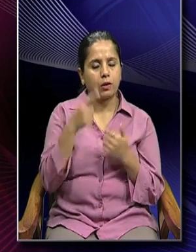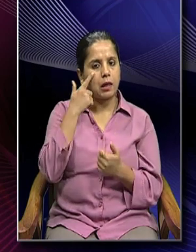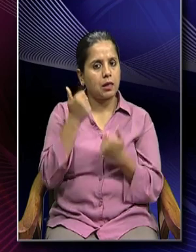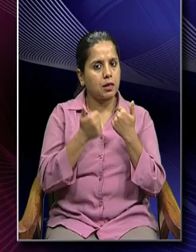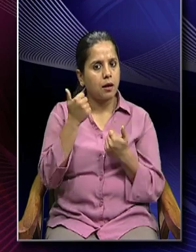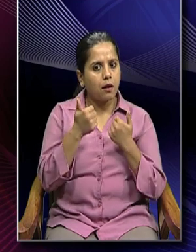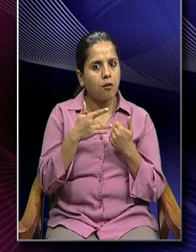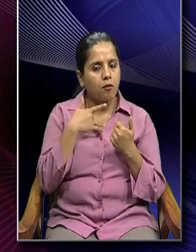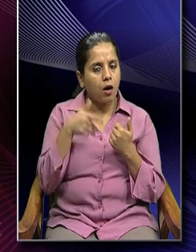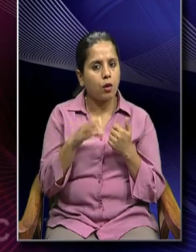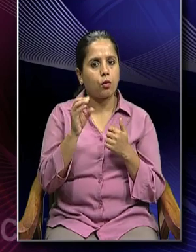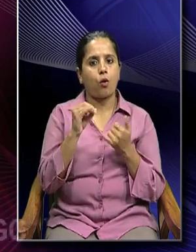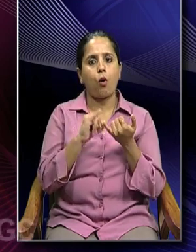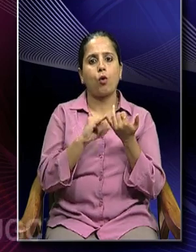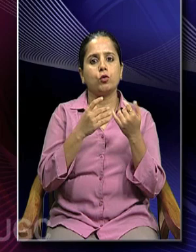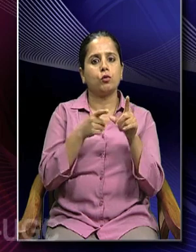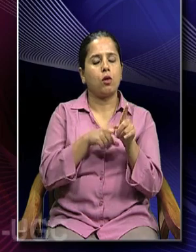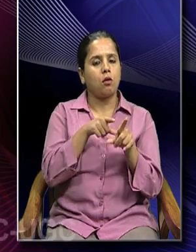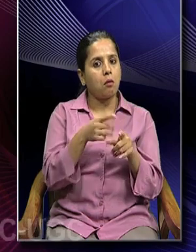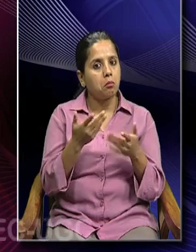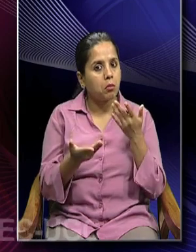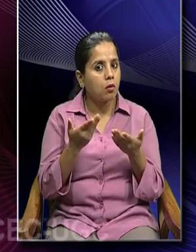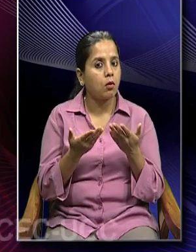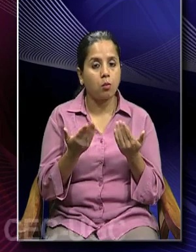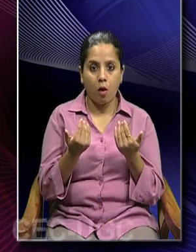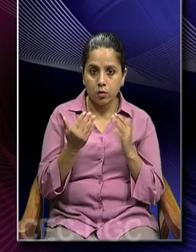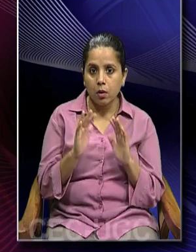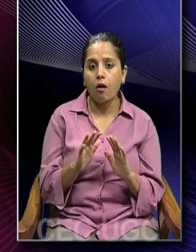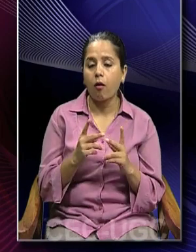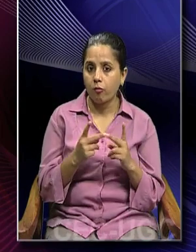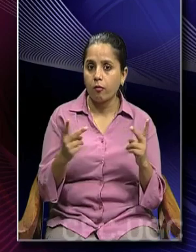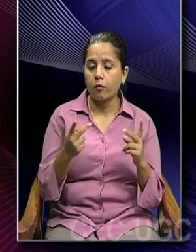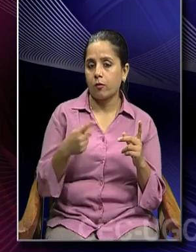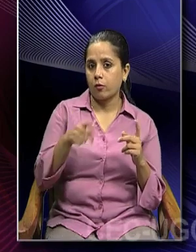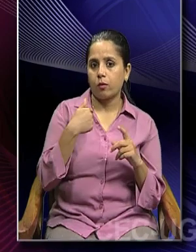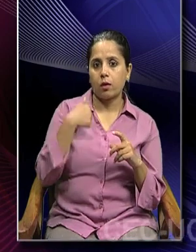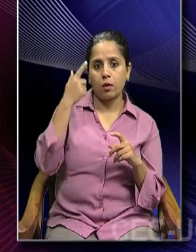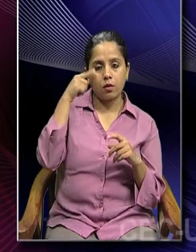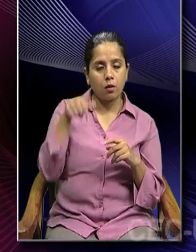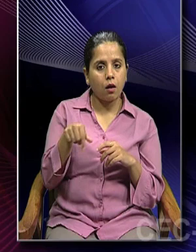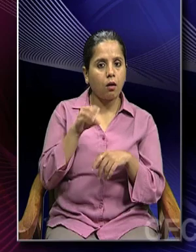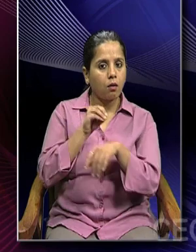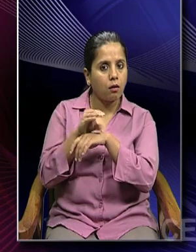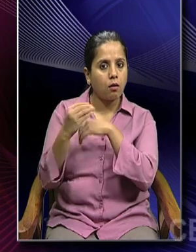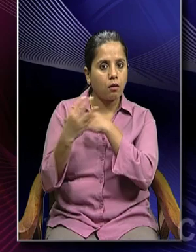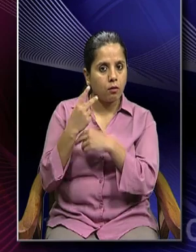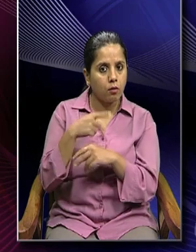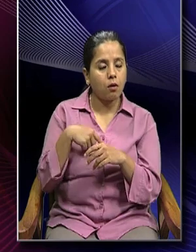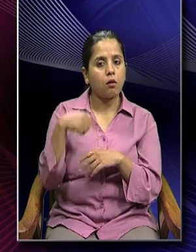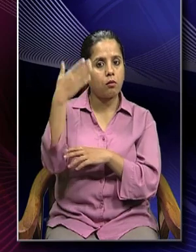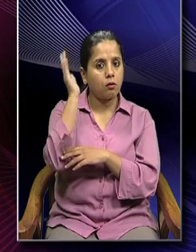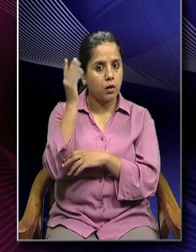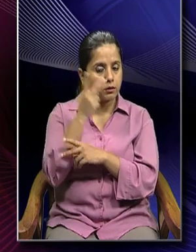the taste of cosmonity, that this can also be done, that we are consulting a person, we are attending a